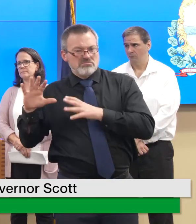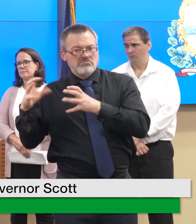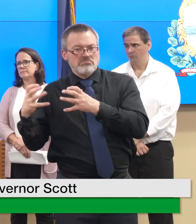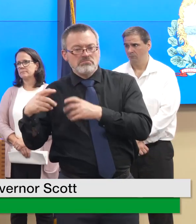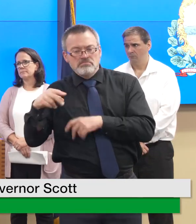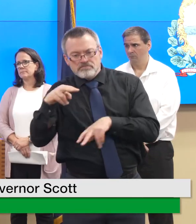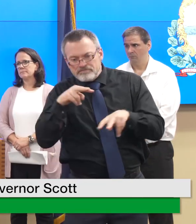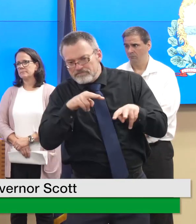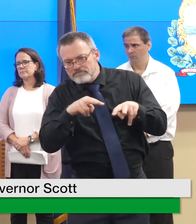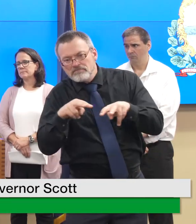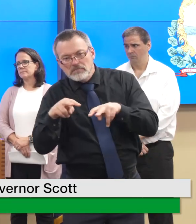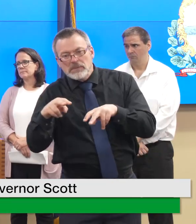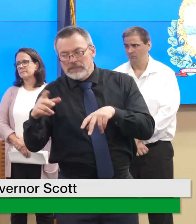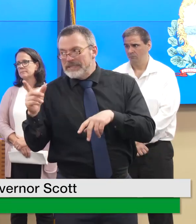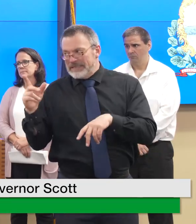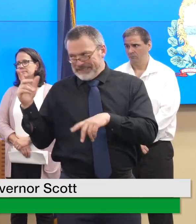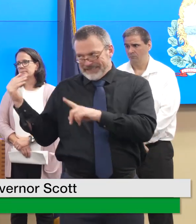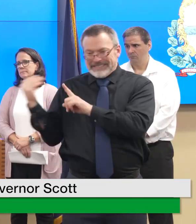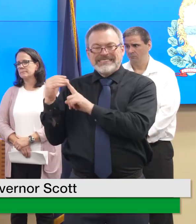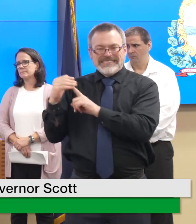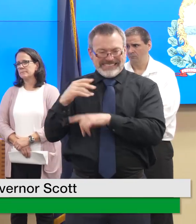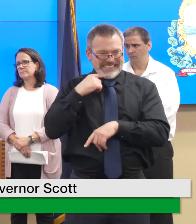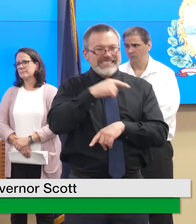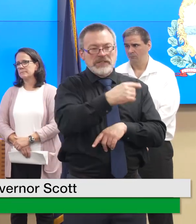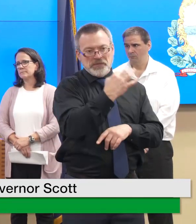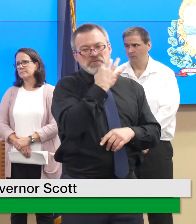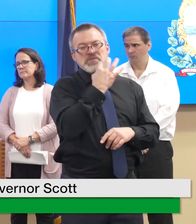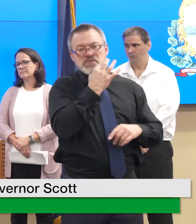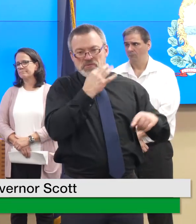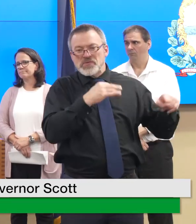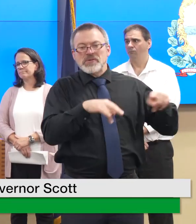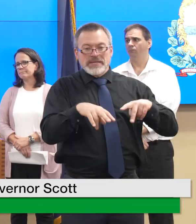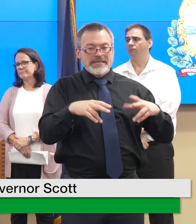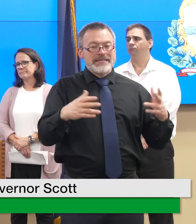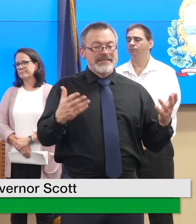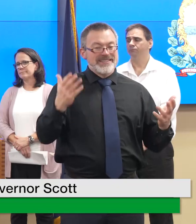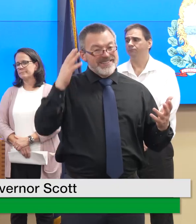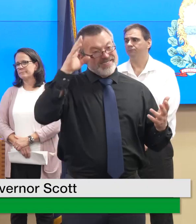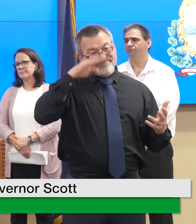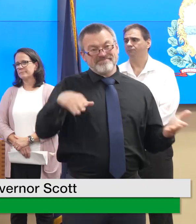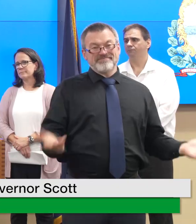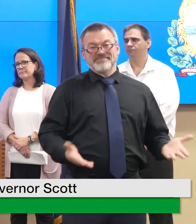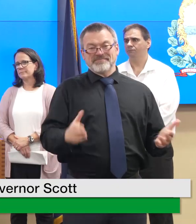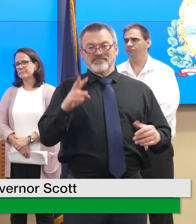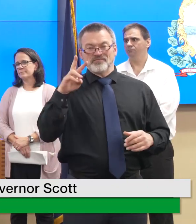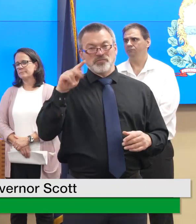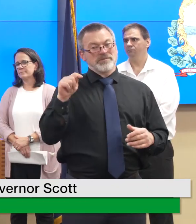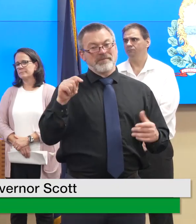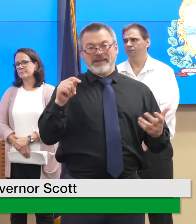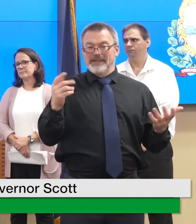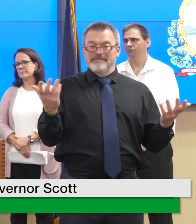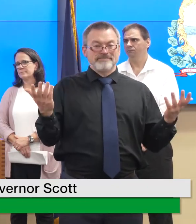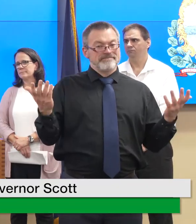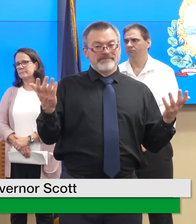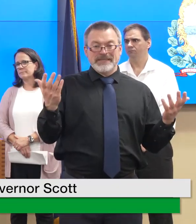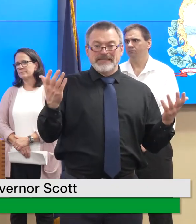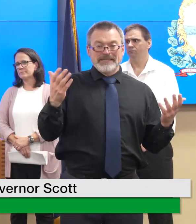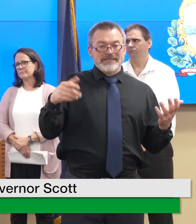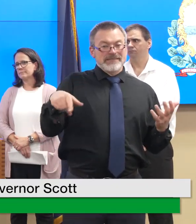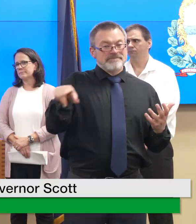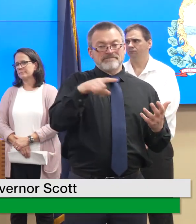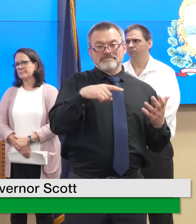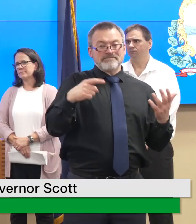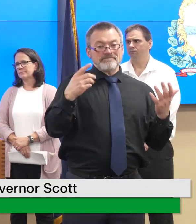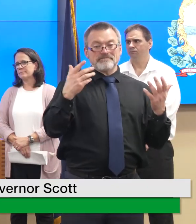weather situation, and the reality of life in Vermont is that most of those folks have the direct phone numbers of folks